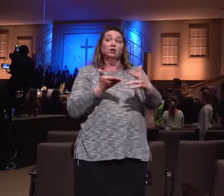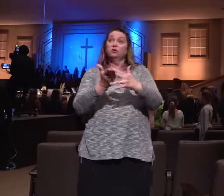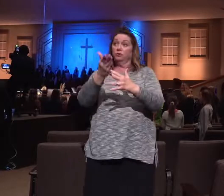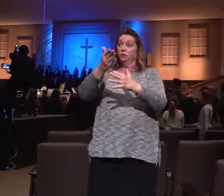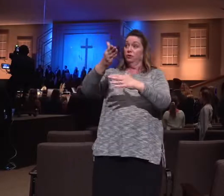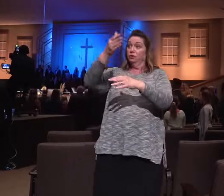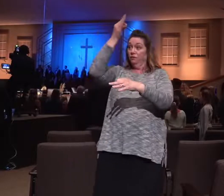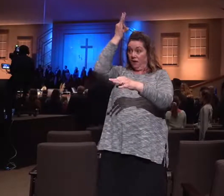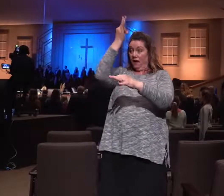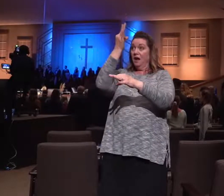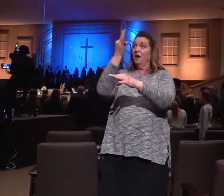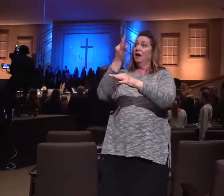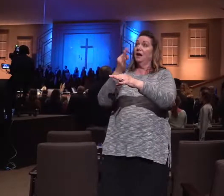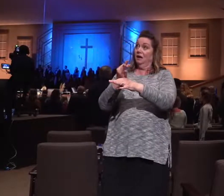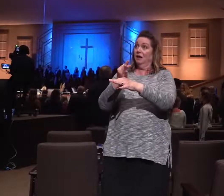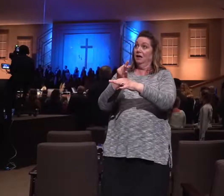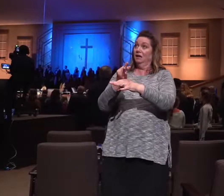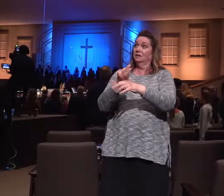was called to